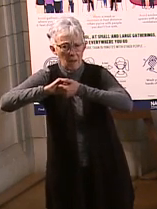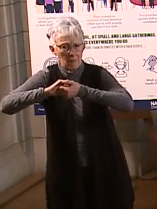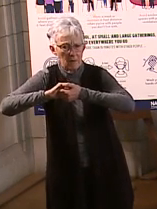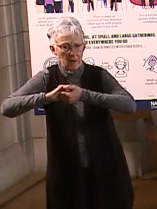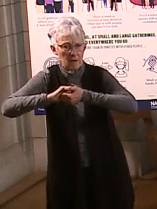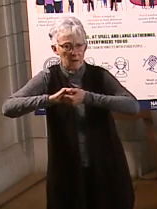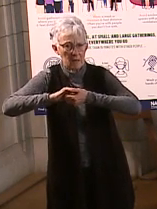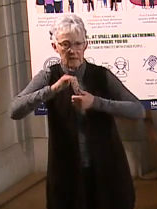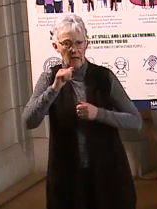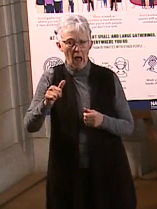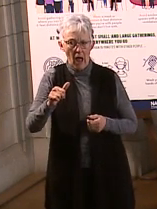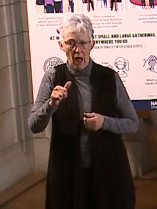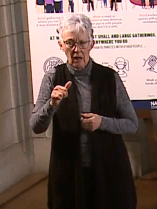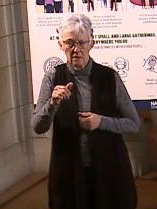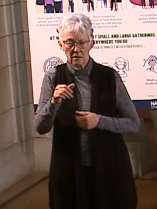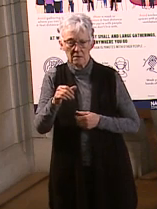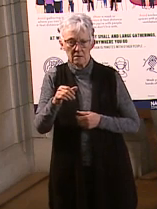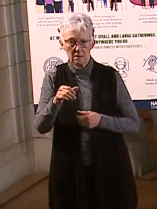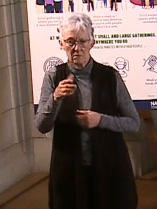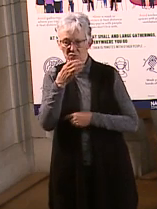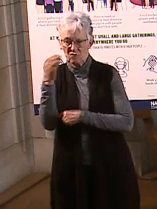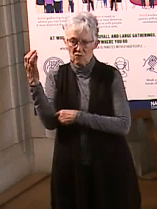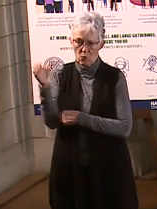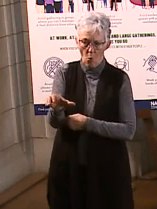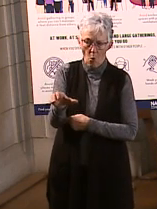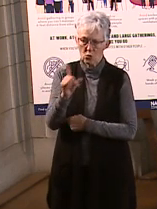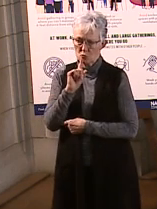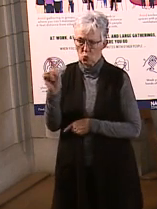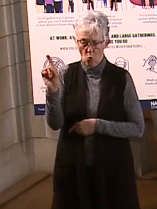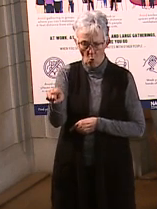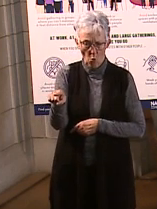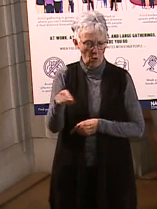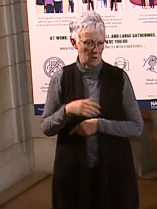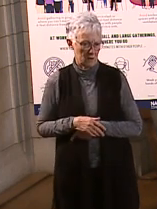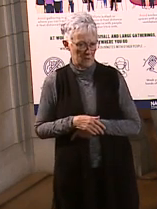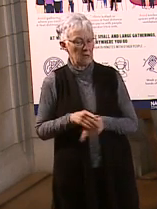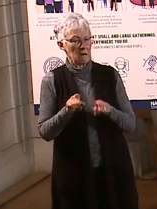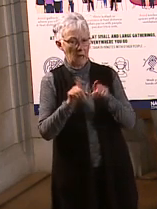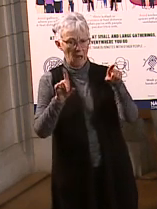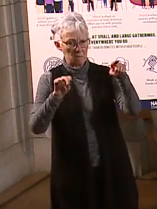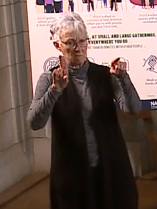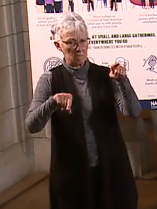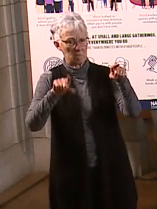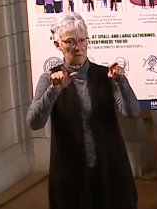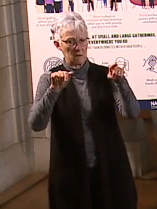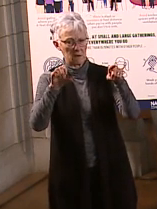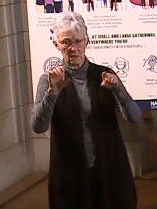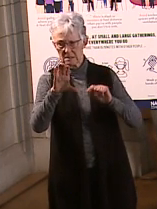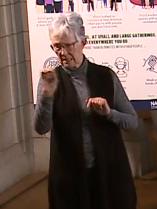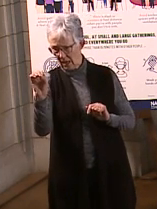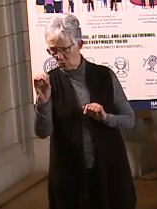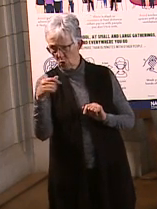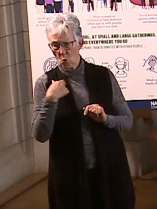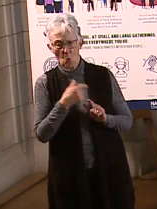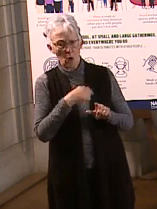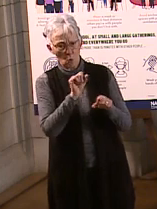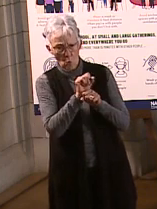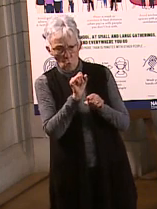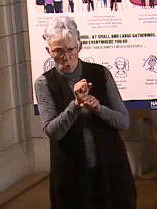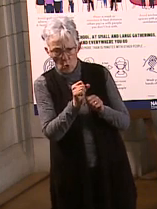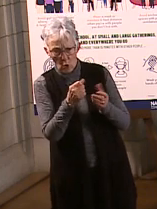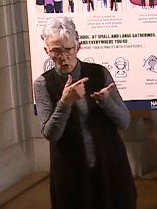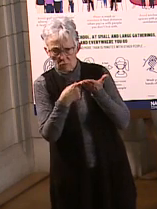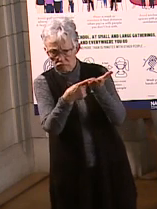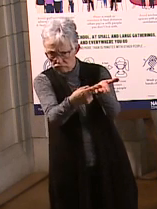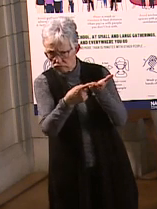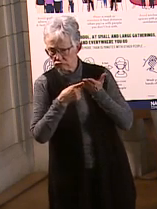this. And, for example, I'm going to take Douglas County because I was just talking to Dr. Poor yesterday. We make this a collaborative process. We talk about it.